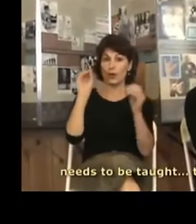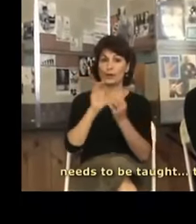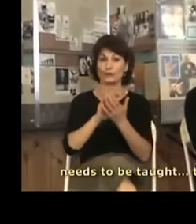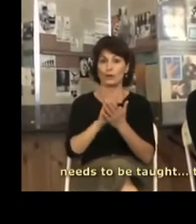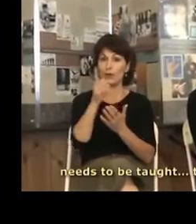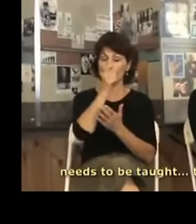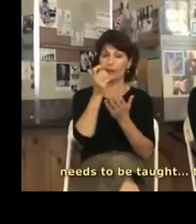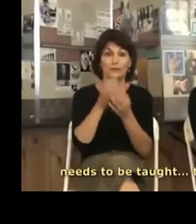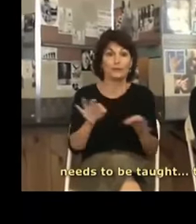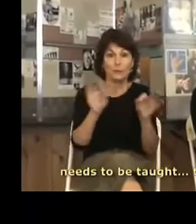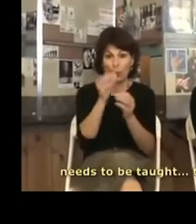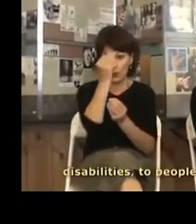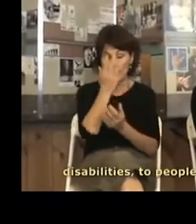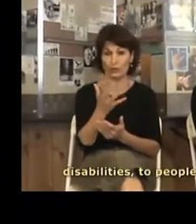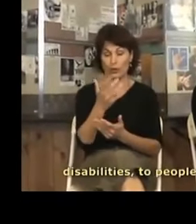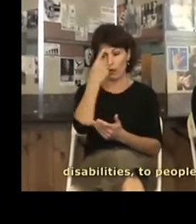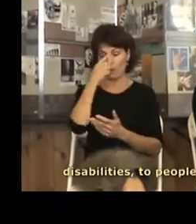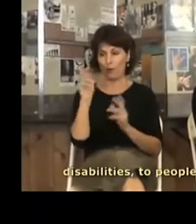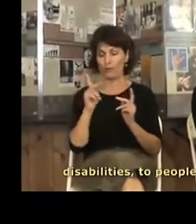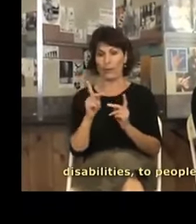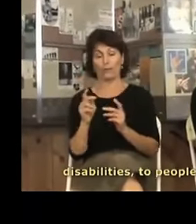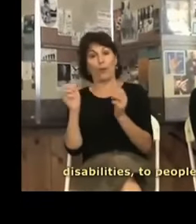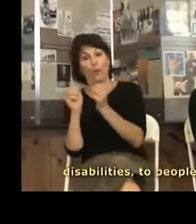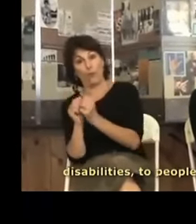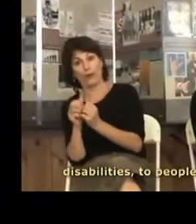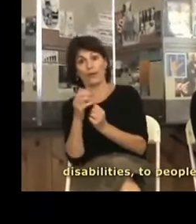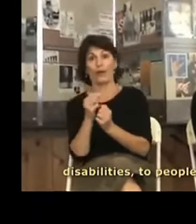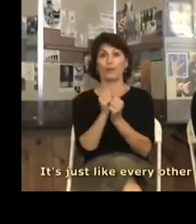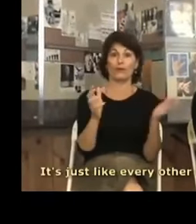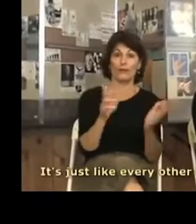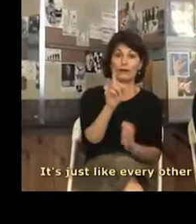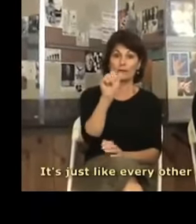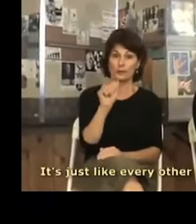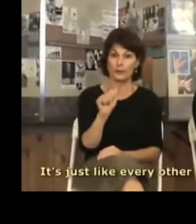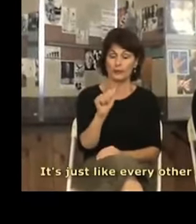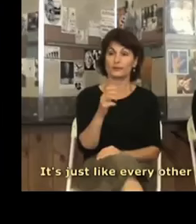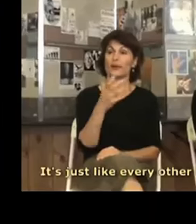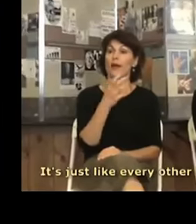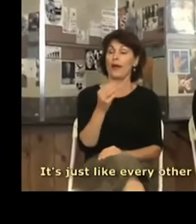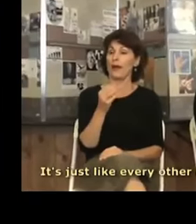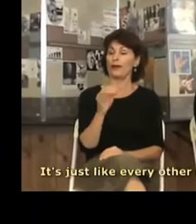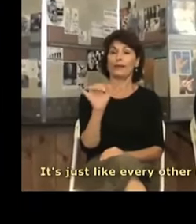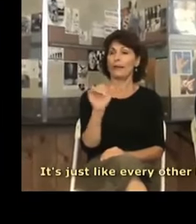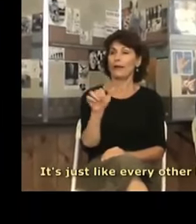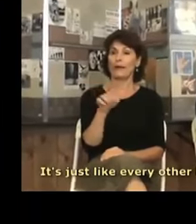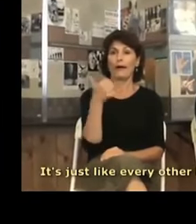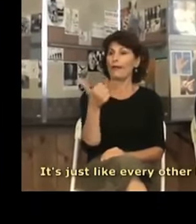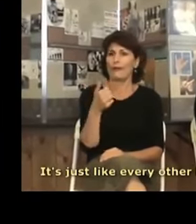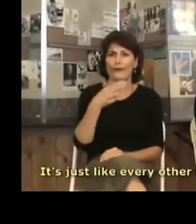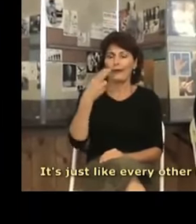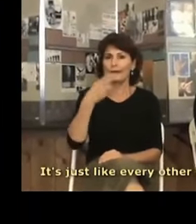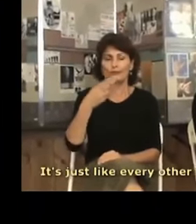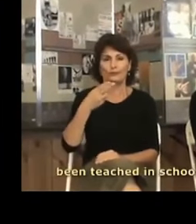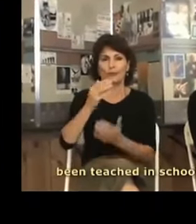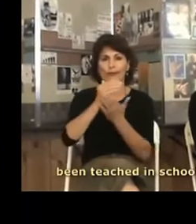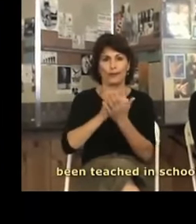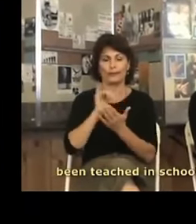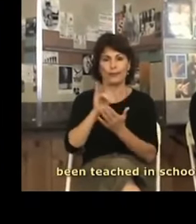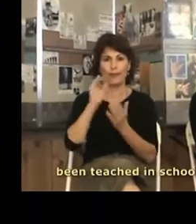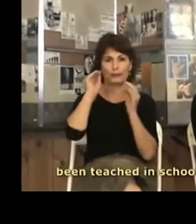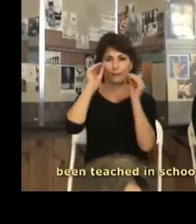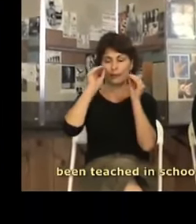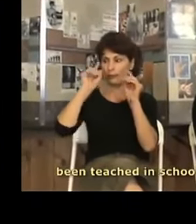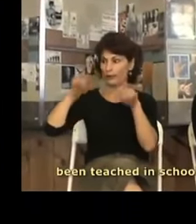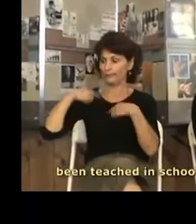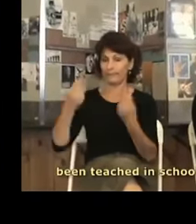needs to be taught to people without disabilities and people with disabilities. It's just like every other history lesson that's been taught